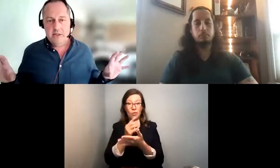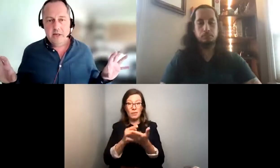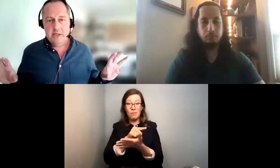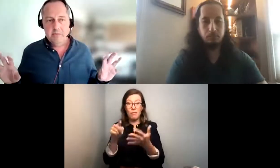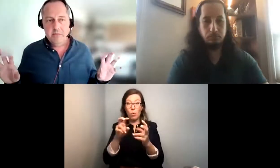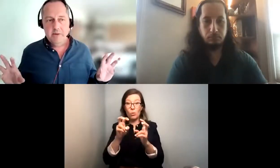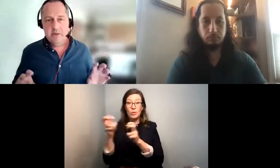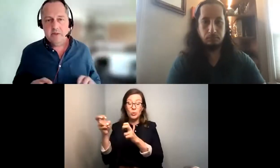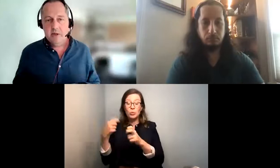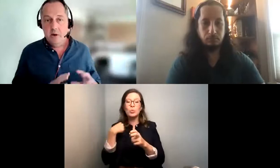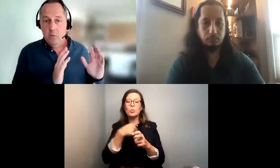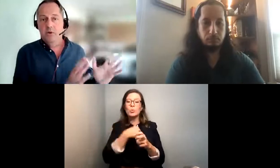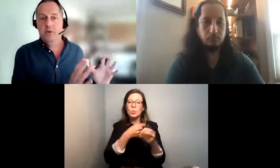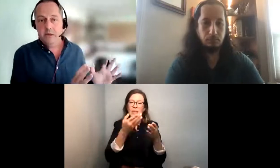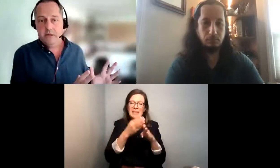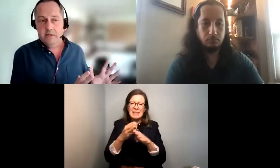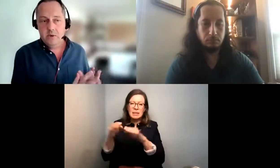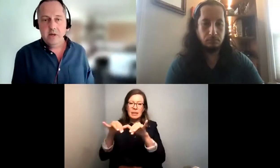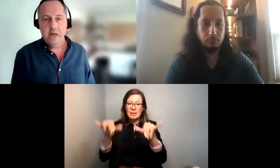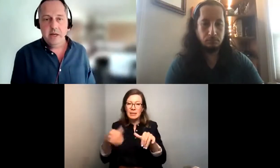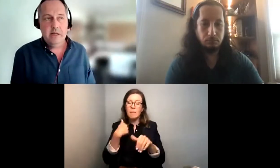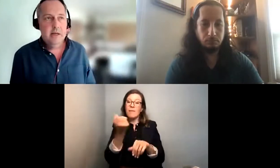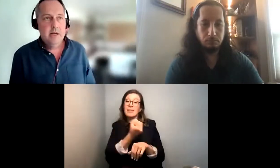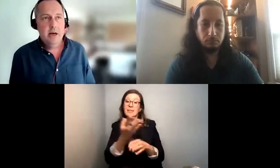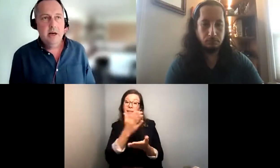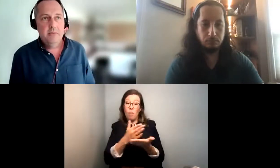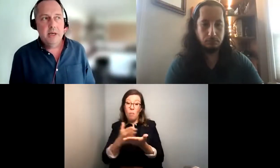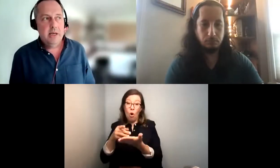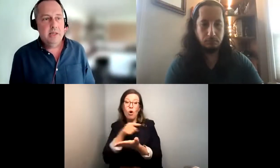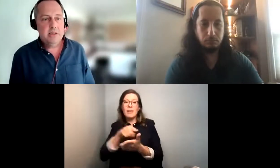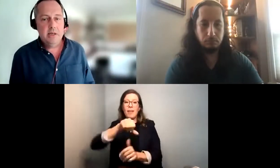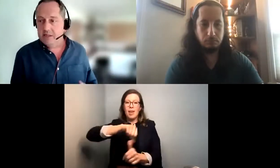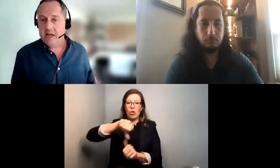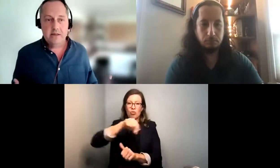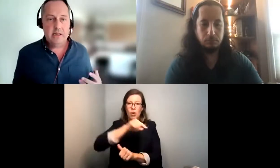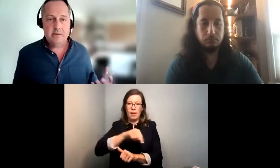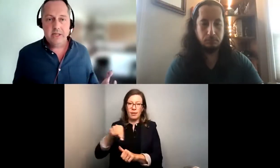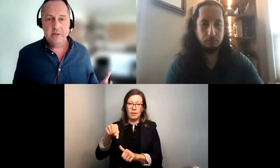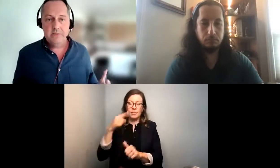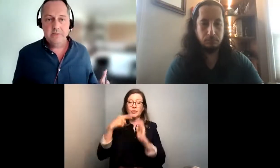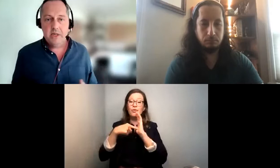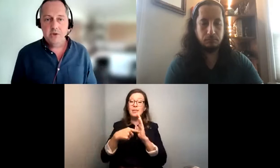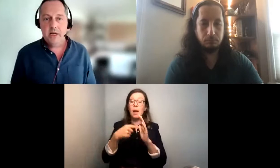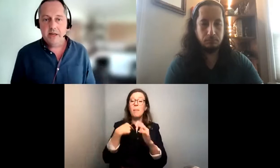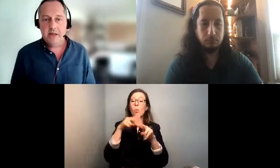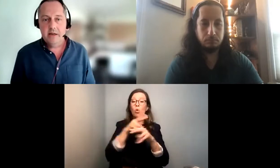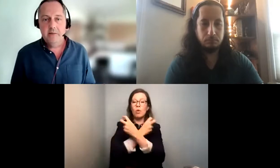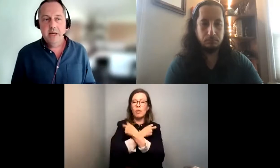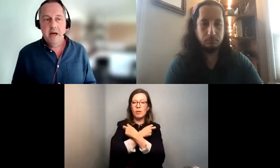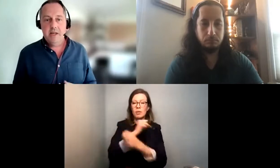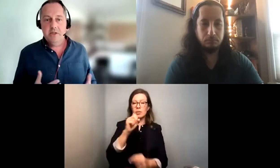of interacting components. And one of the things that we're looking at is skeletal estimation, so